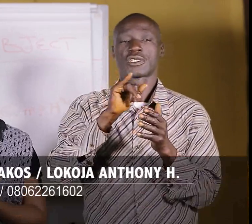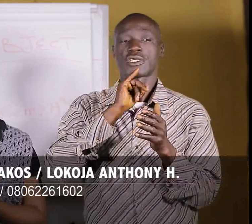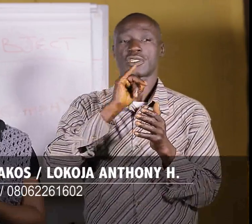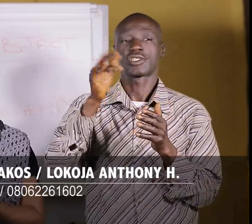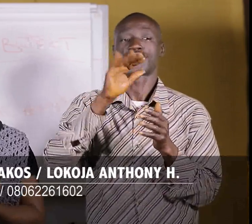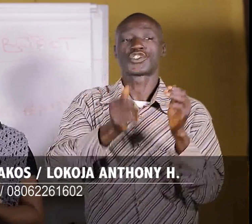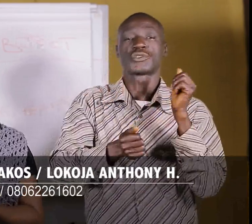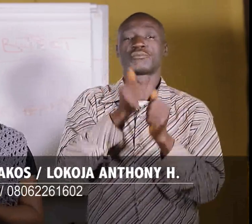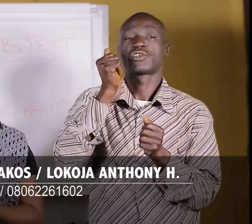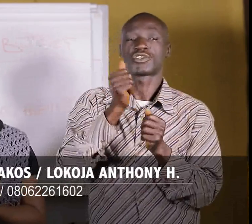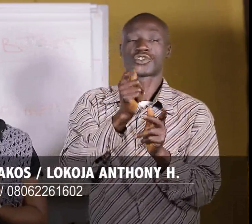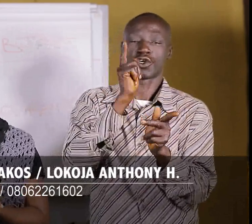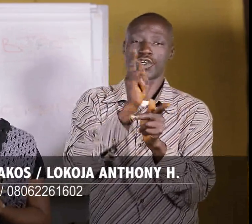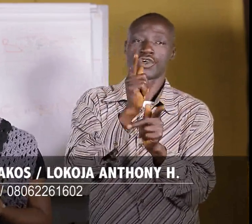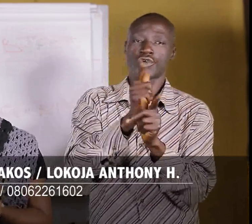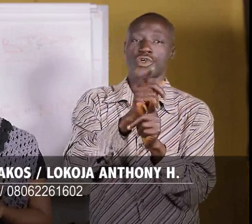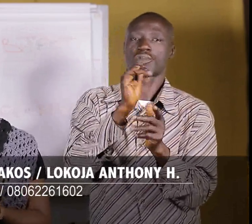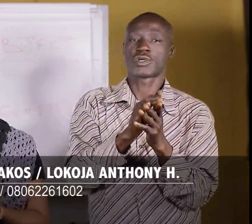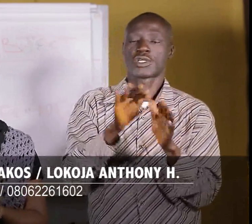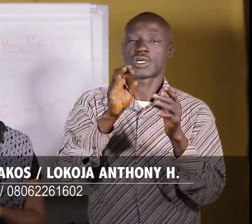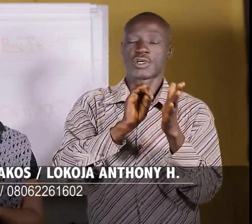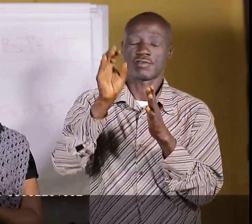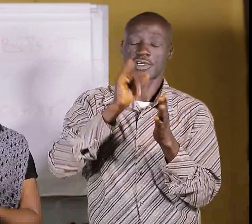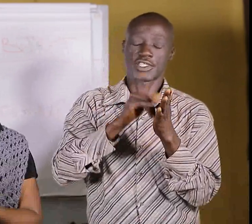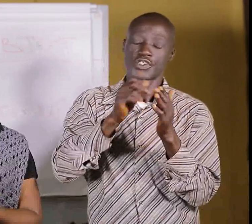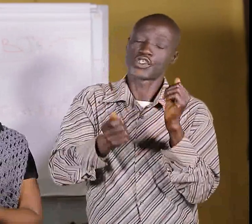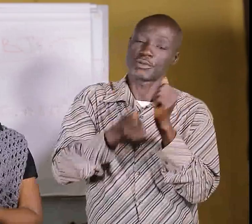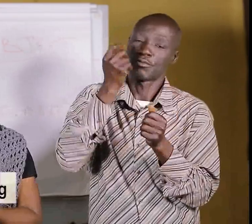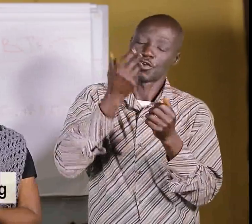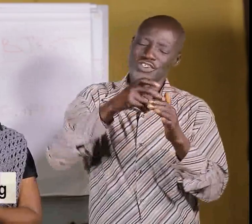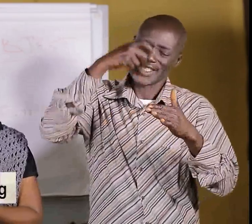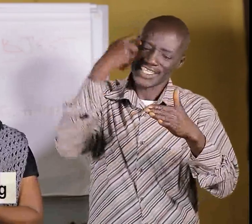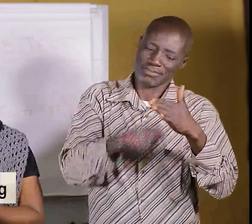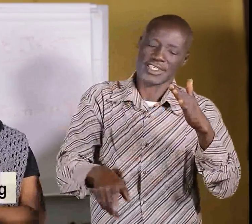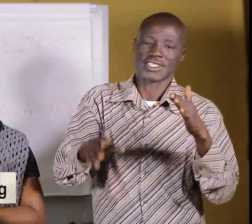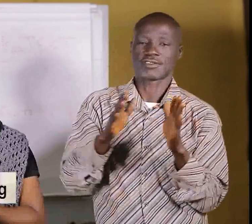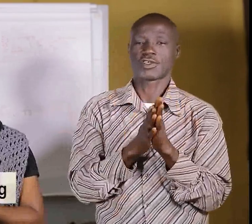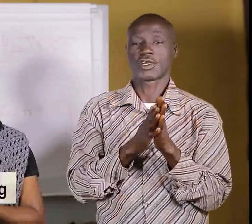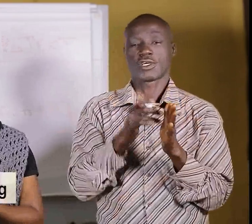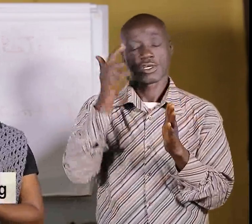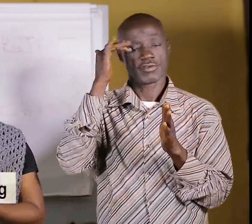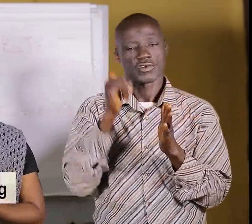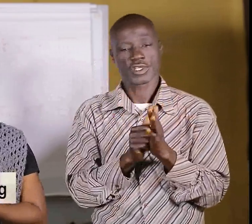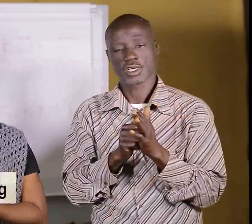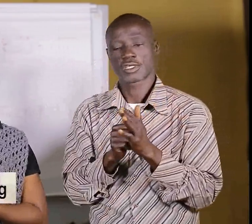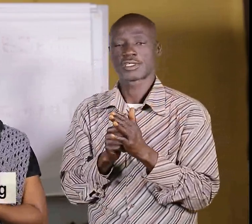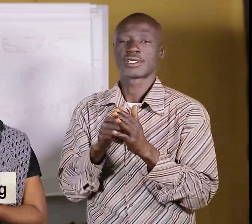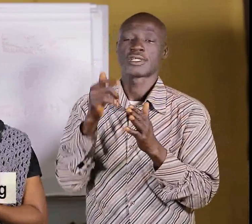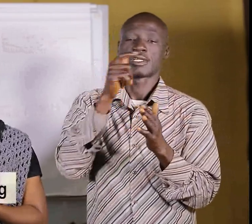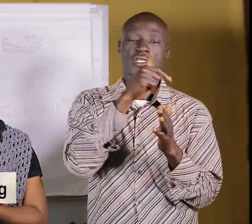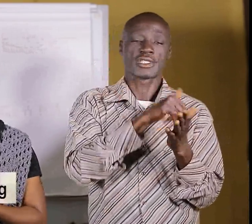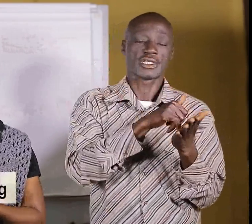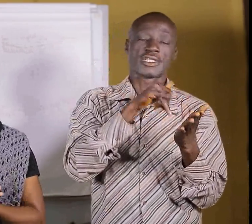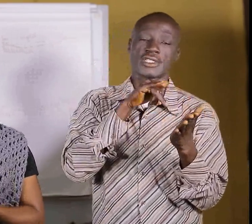is the most accurate, however, it is the most expensive. Therefore, the favorable one to